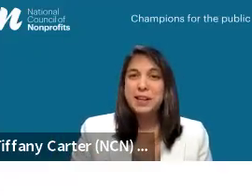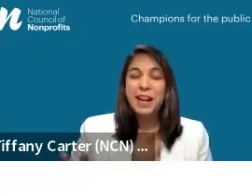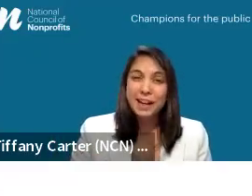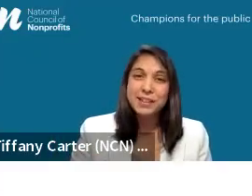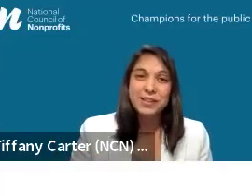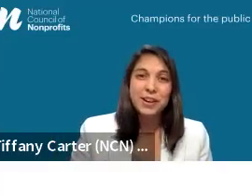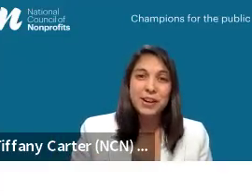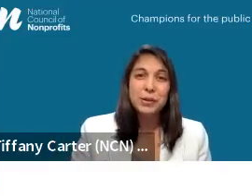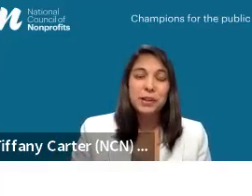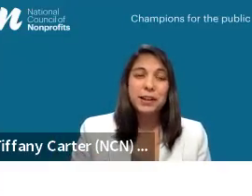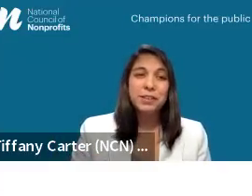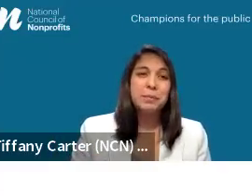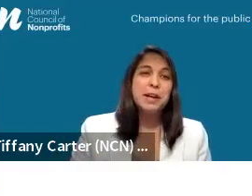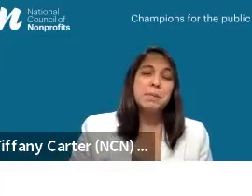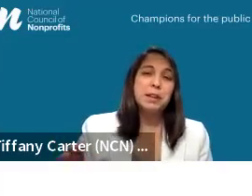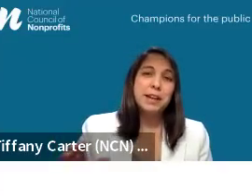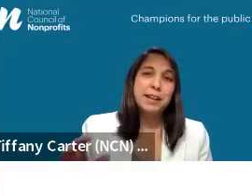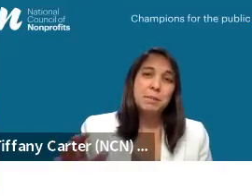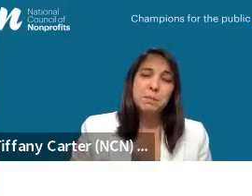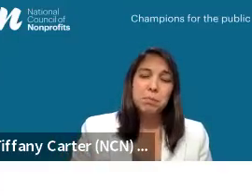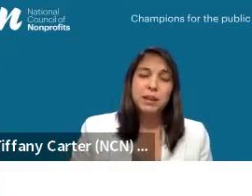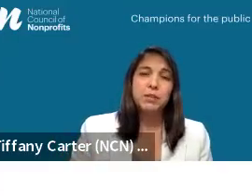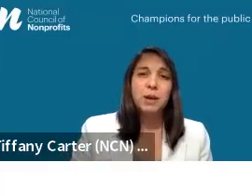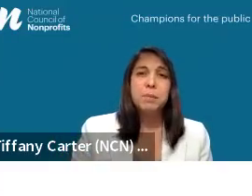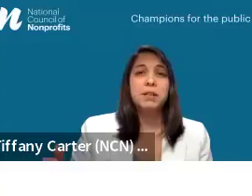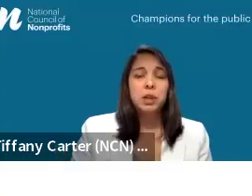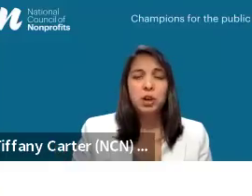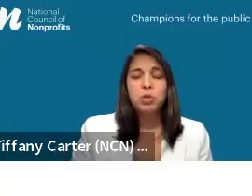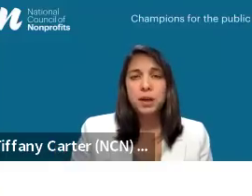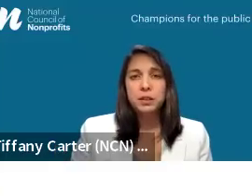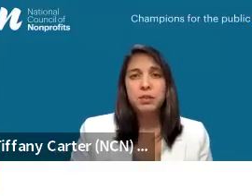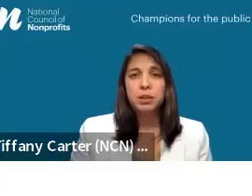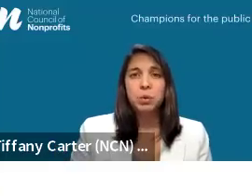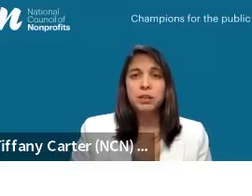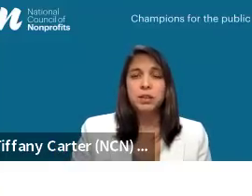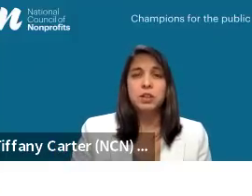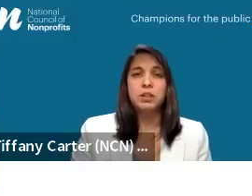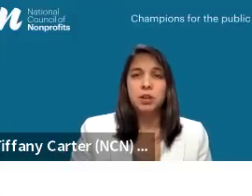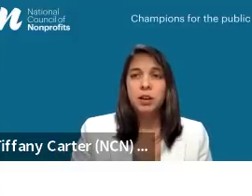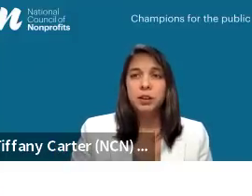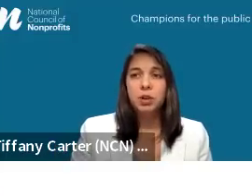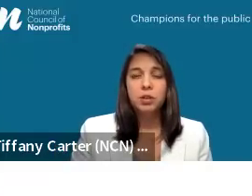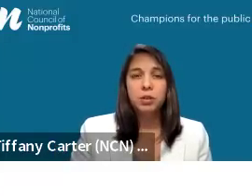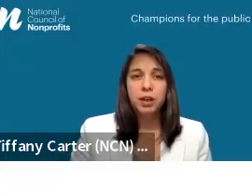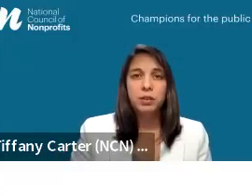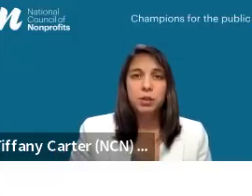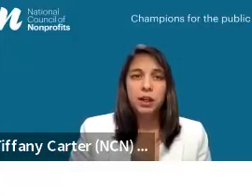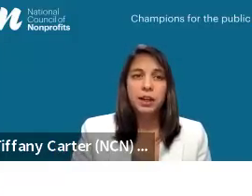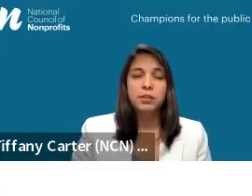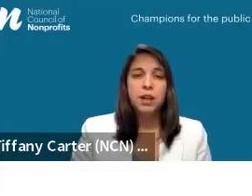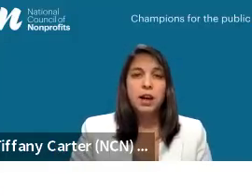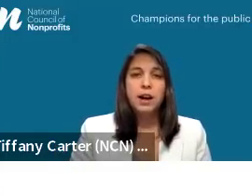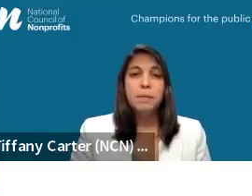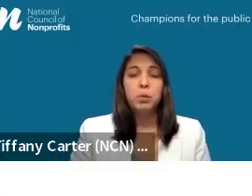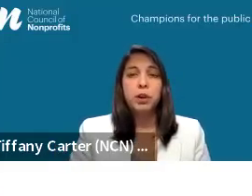don't know what the answers are to a lot of them, but there is a big breadth of topics that we know directly affect the organizations that are on this call. So thank you